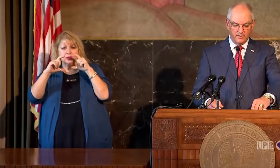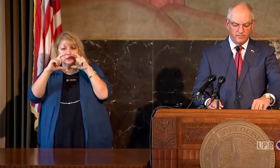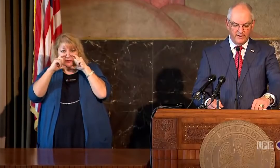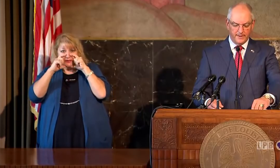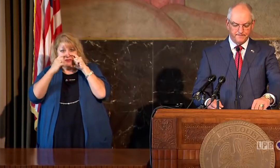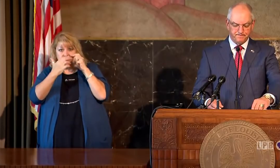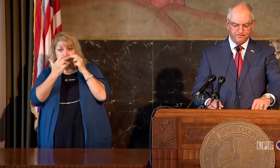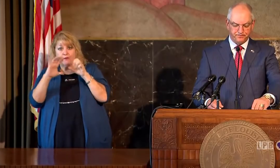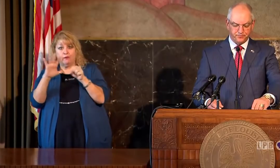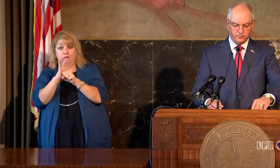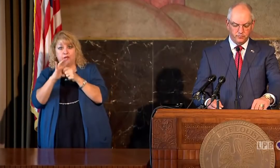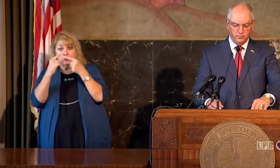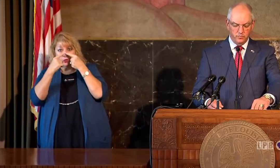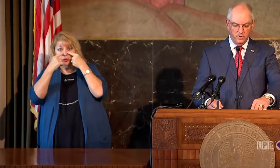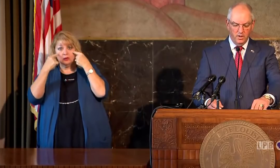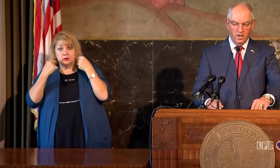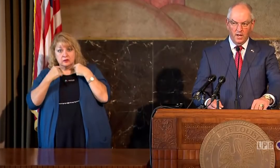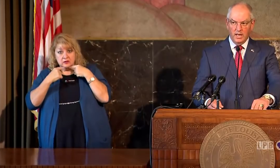their health care provider.